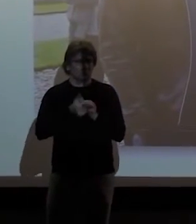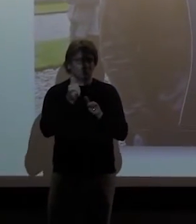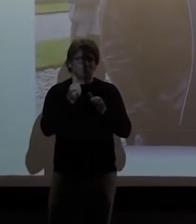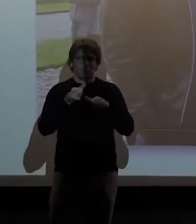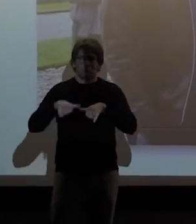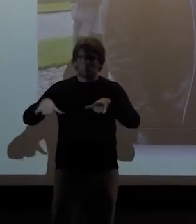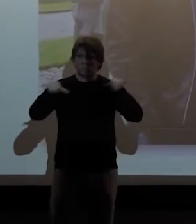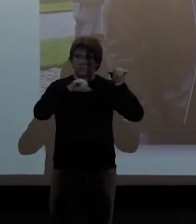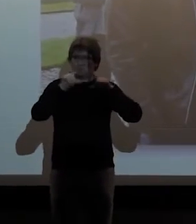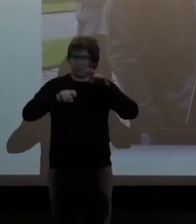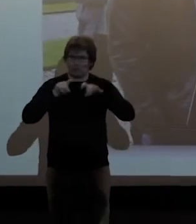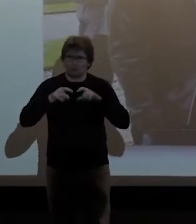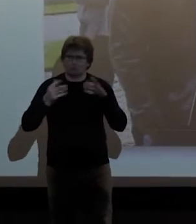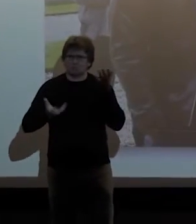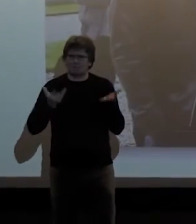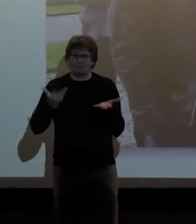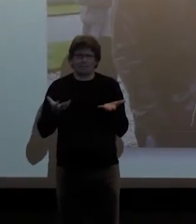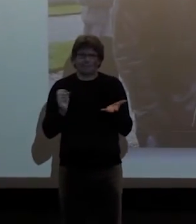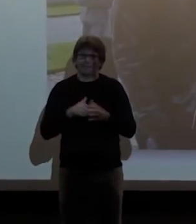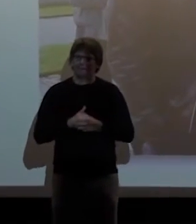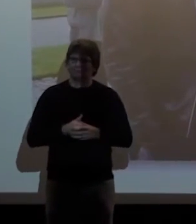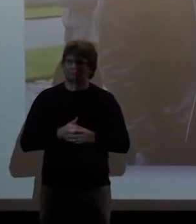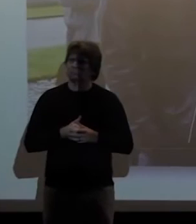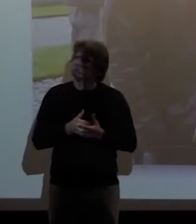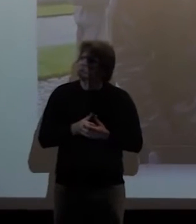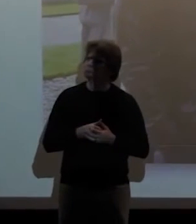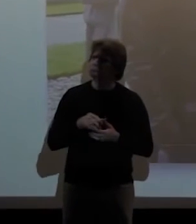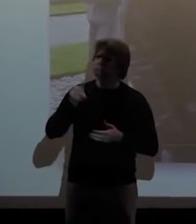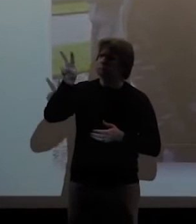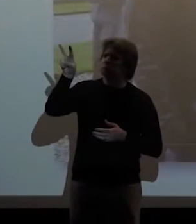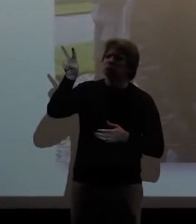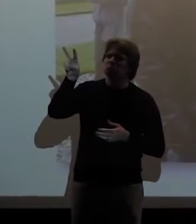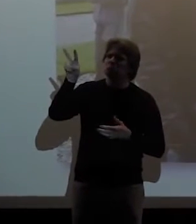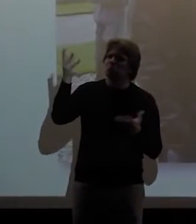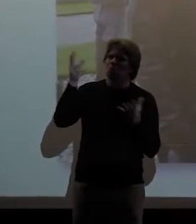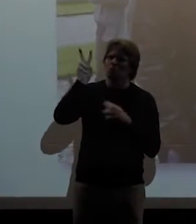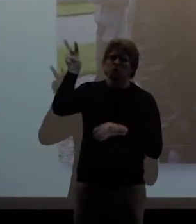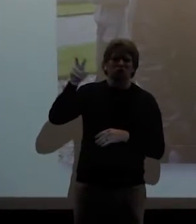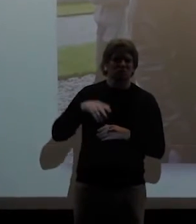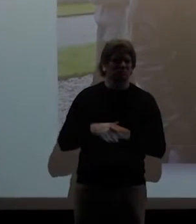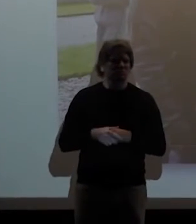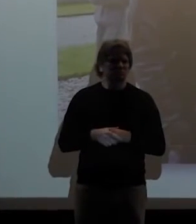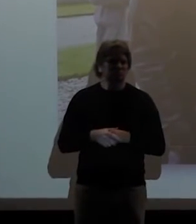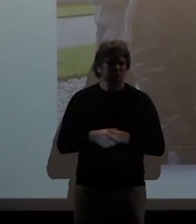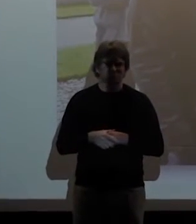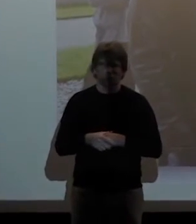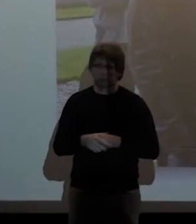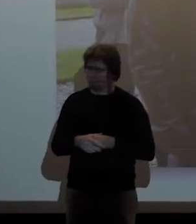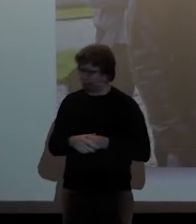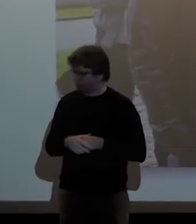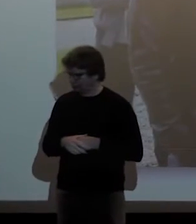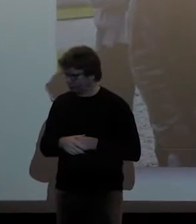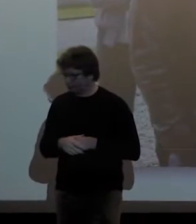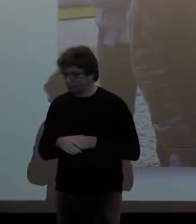many people might ask the same question. They might say, oh, what are these people looking at?